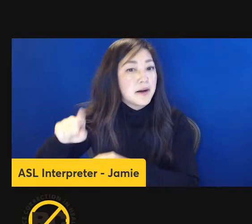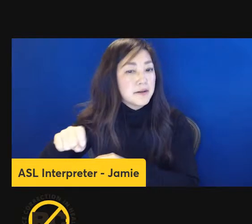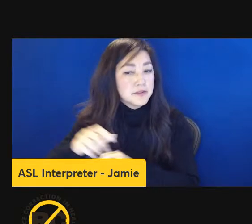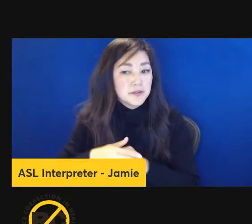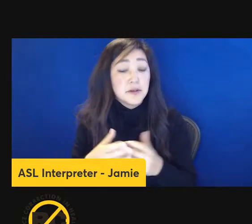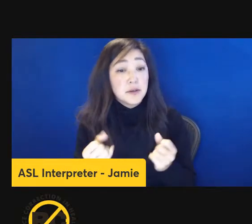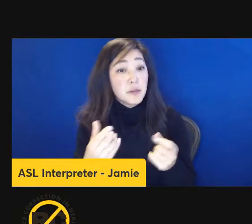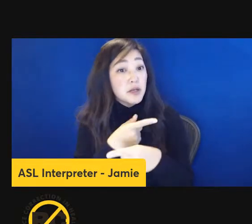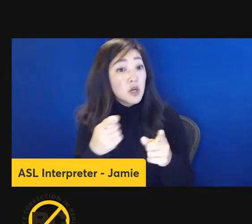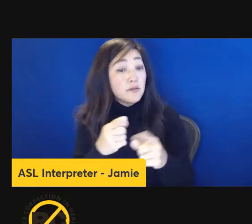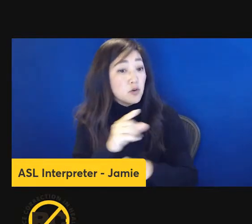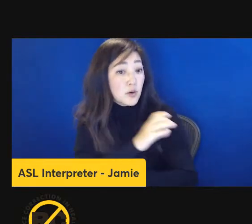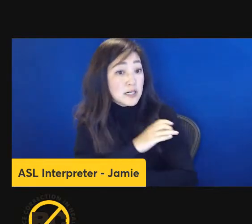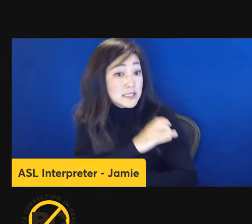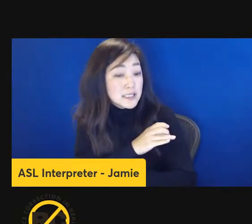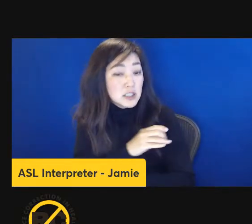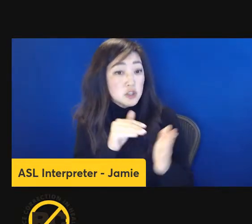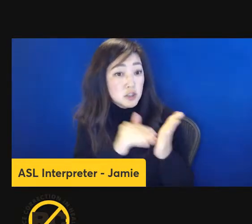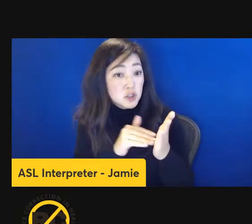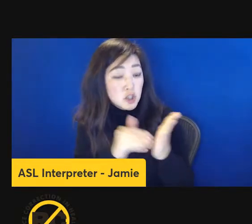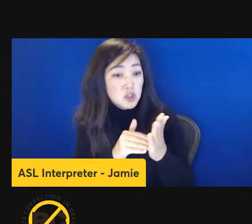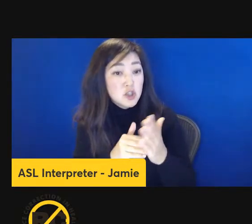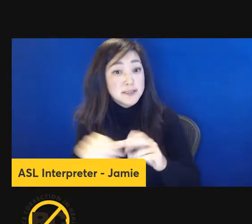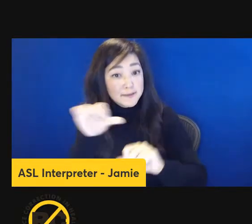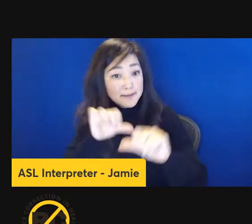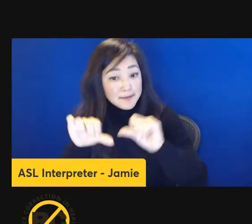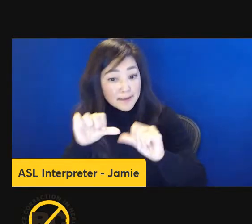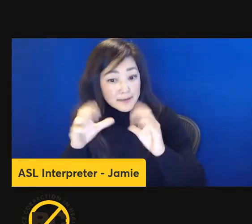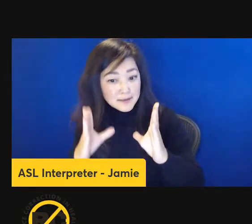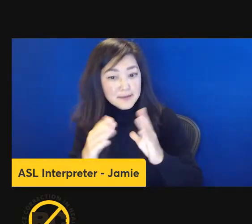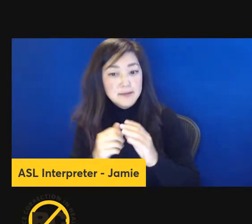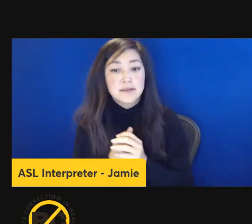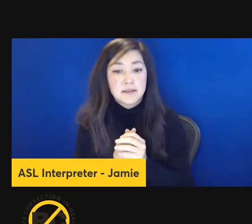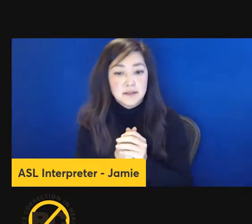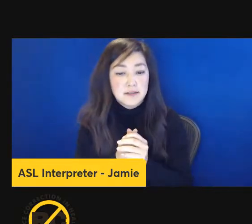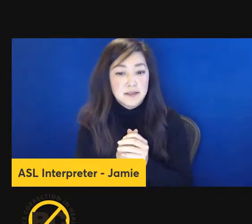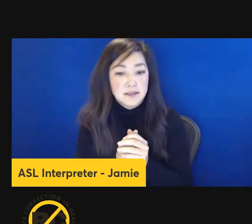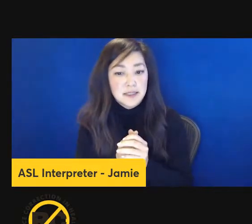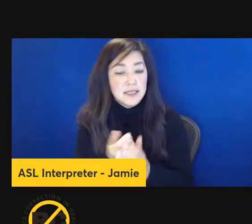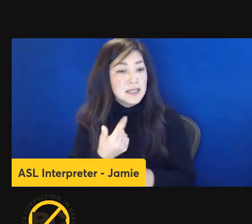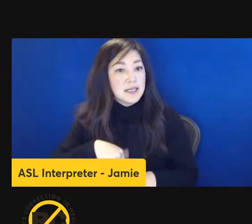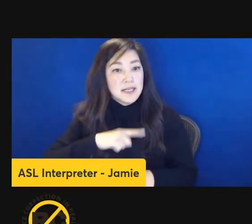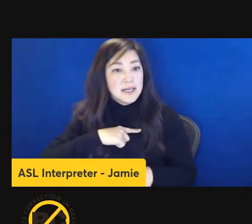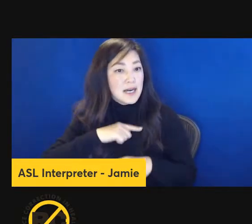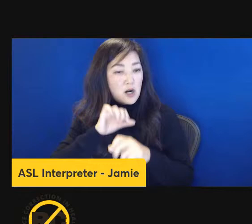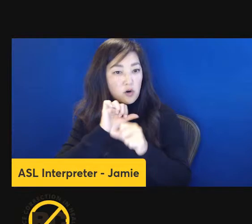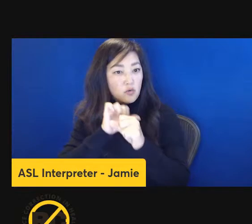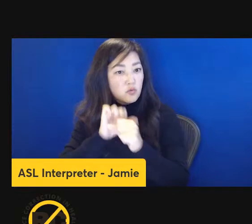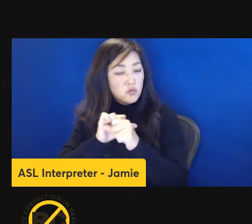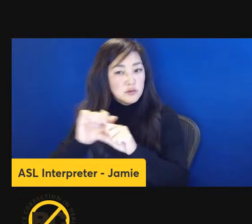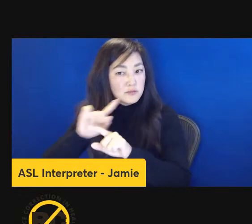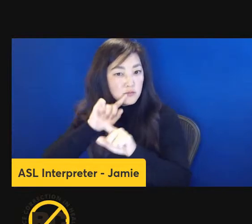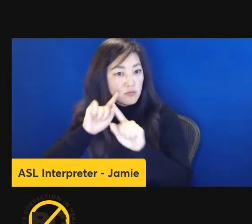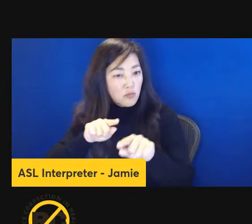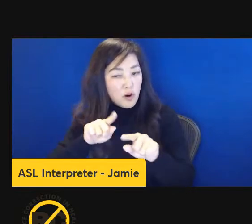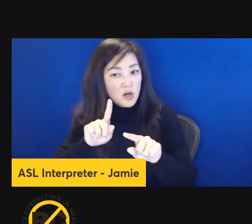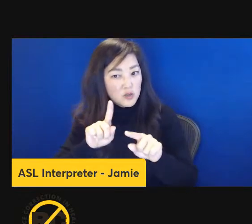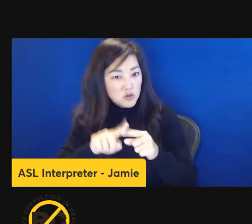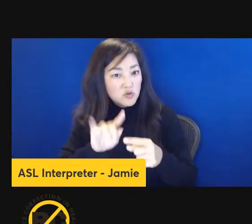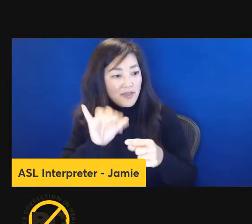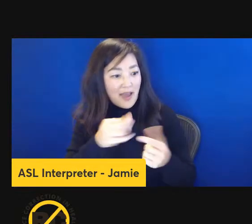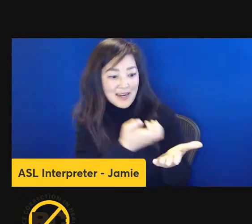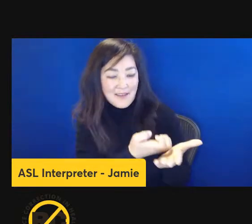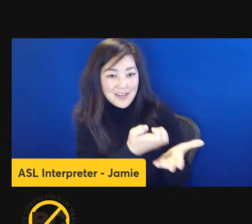Many of us are clinicians, many of you are scientists. It's our work to respond to evidence to serve